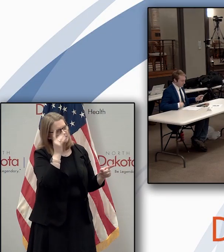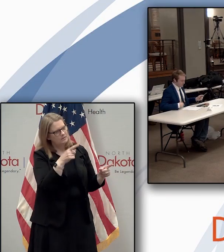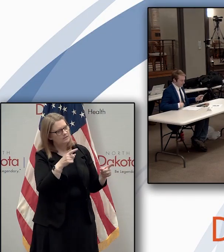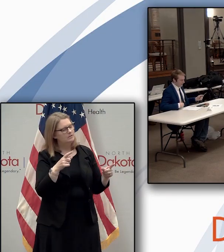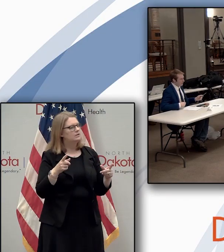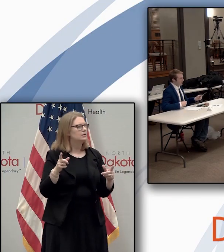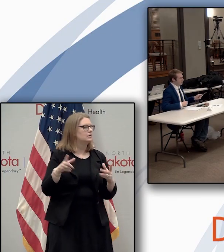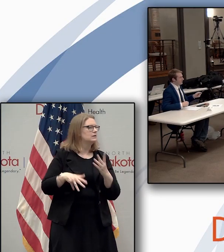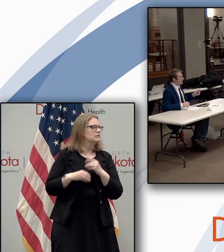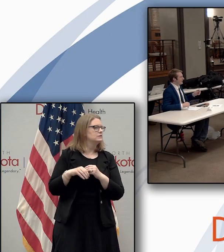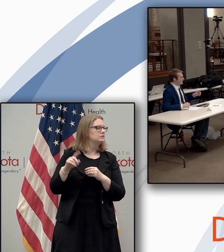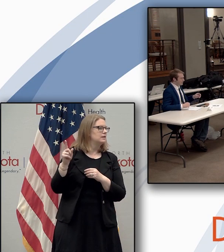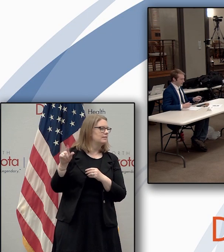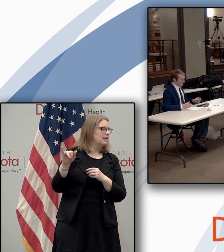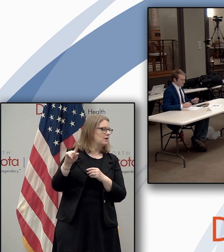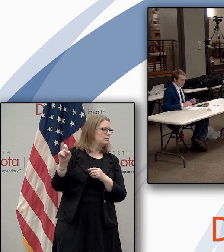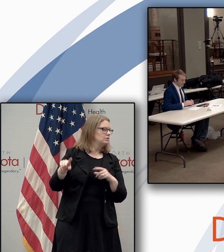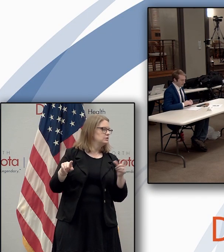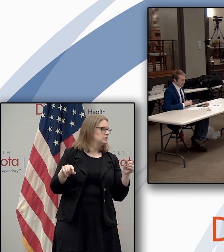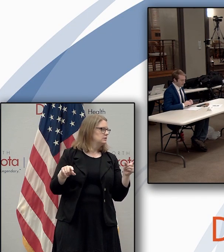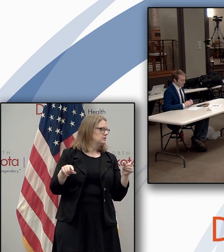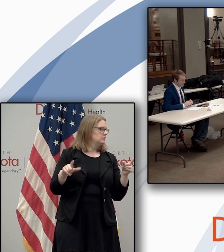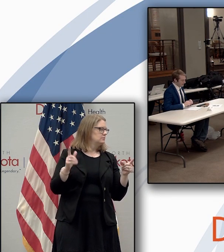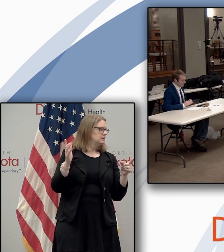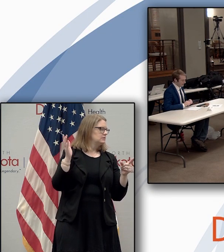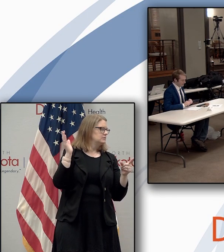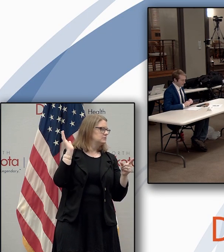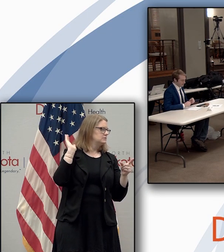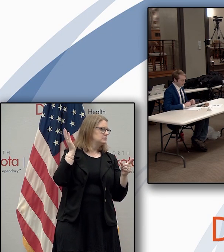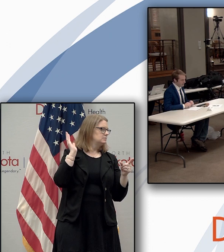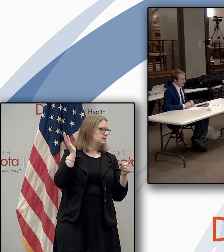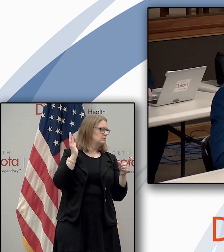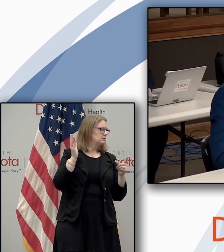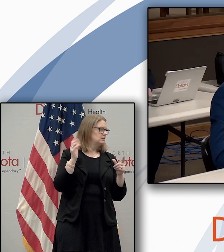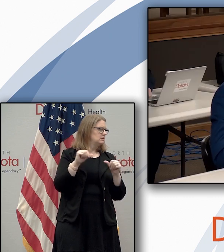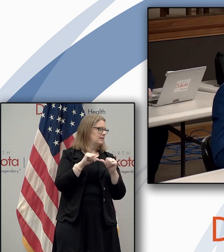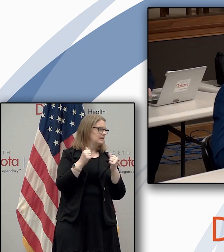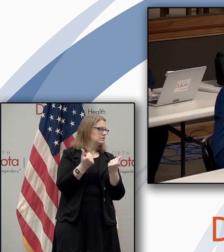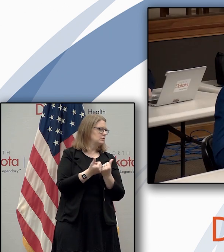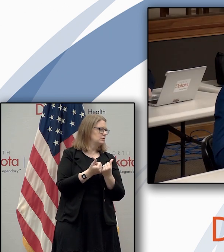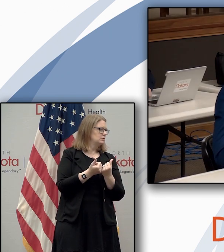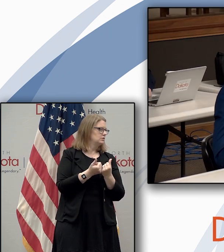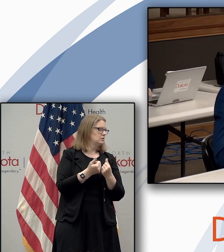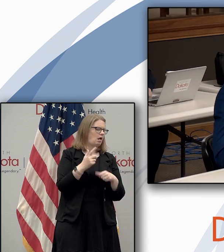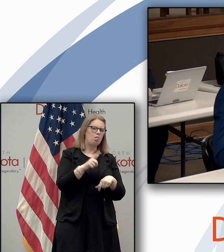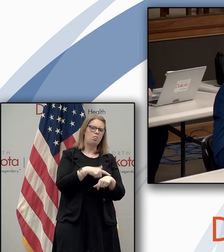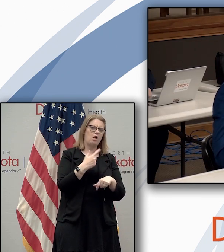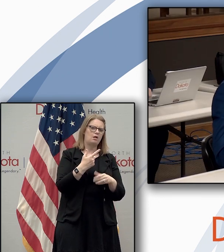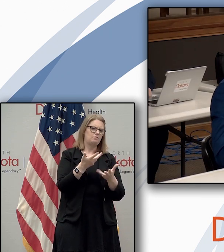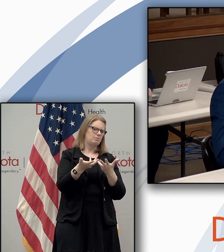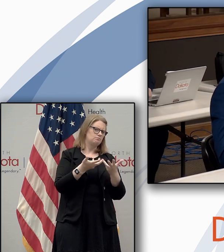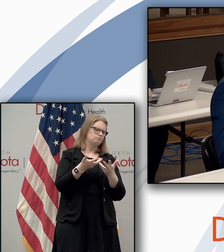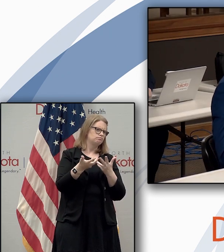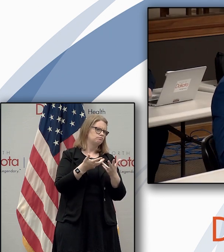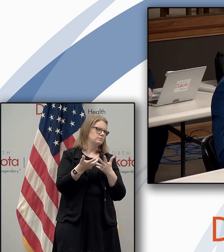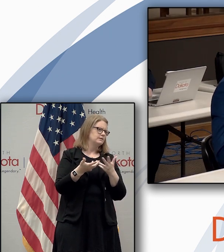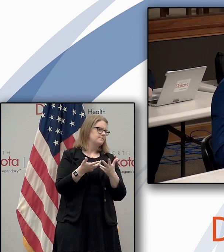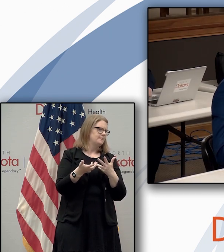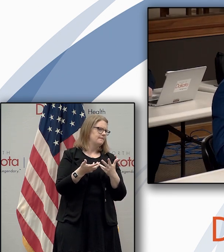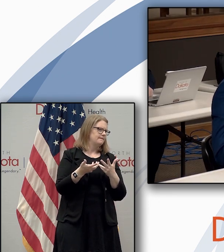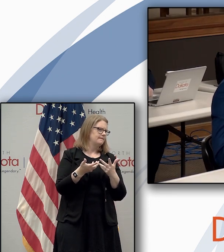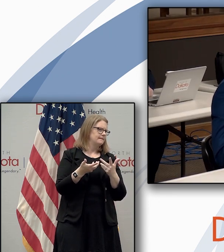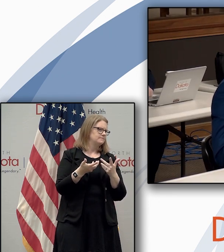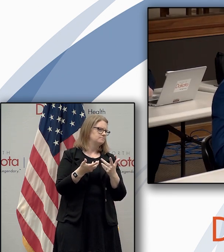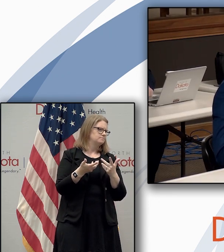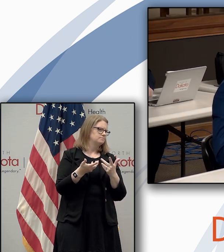of a follow-up on that question. You said you've been speaking with these associations. How long have you been speaking with them, and what are the